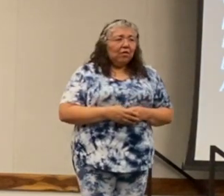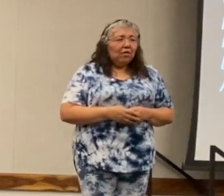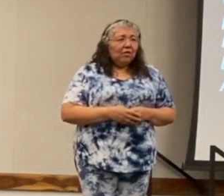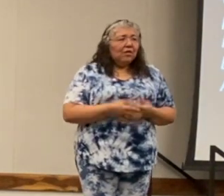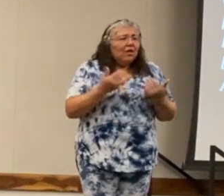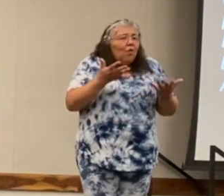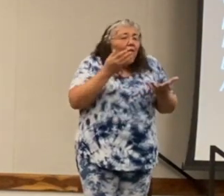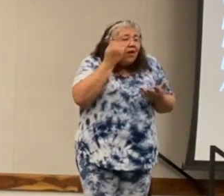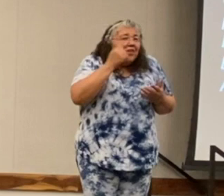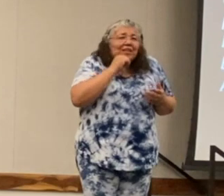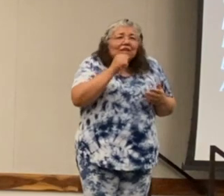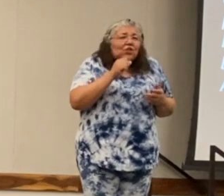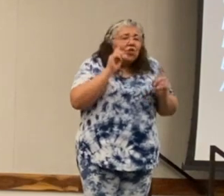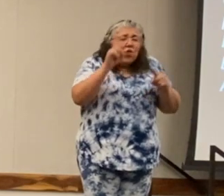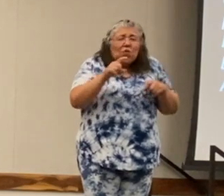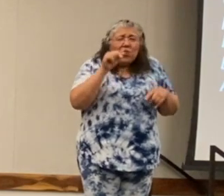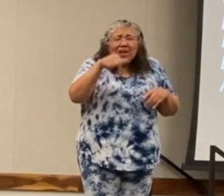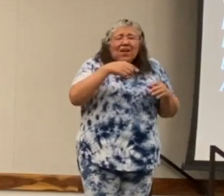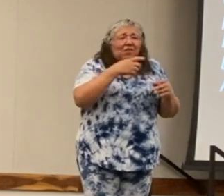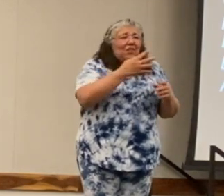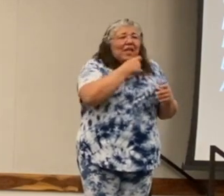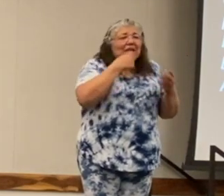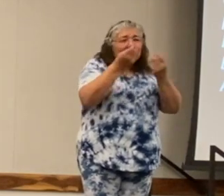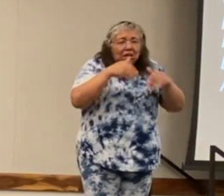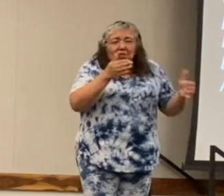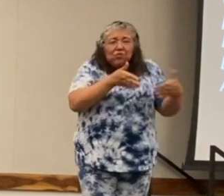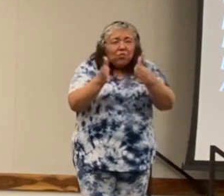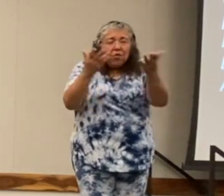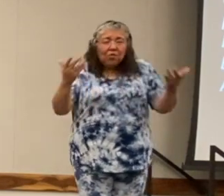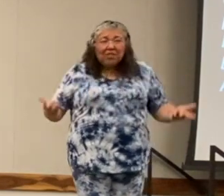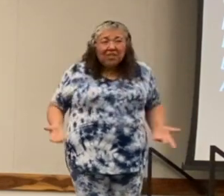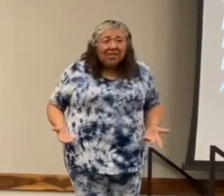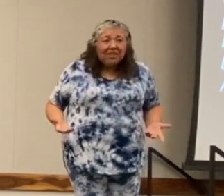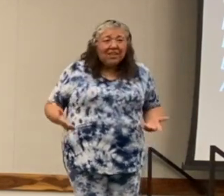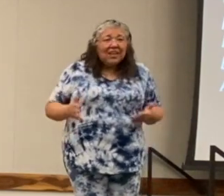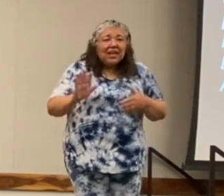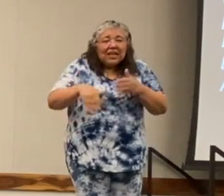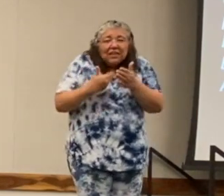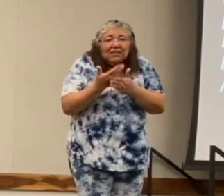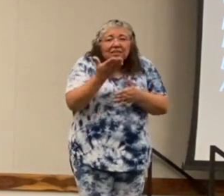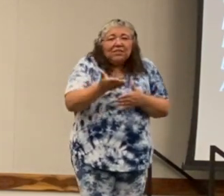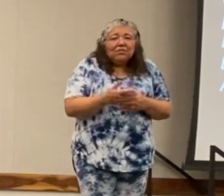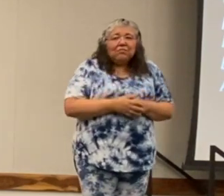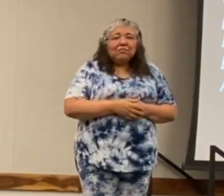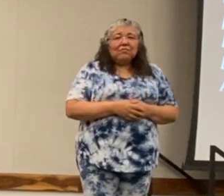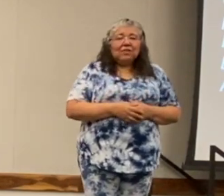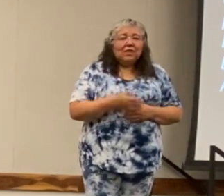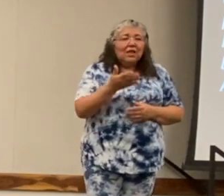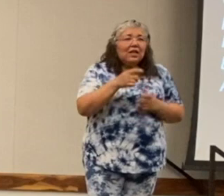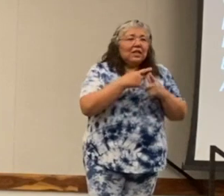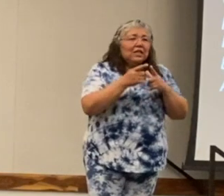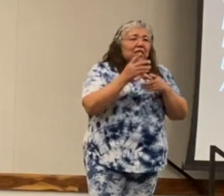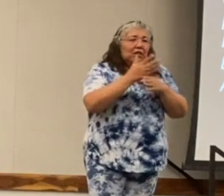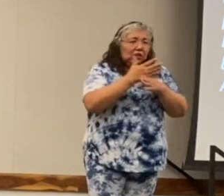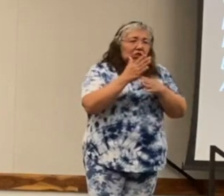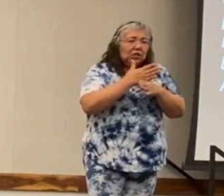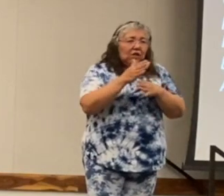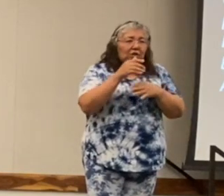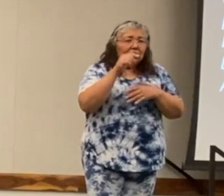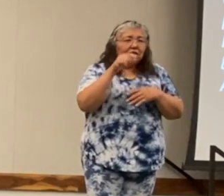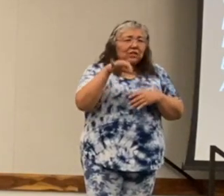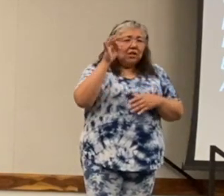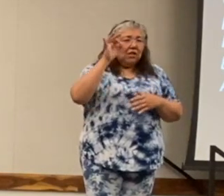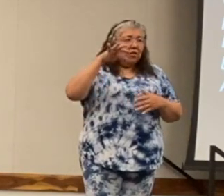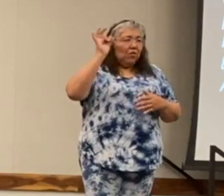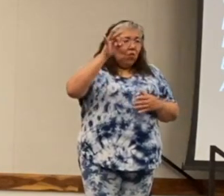What if he didn't go down the desert road? He gets in there and he starts sharing the gospel of